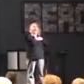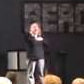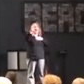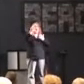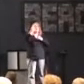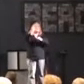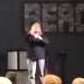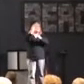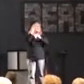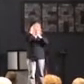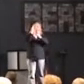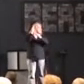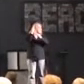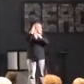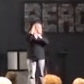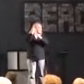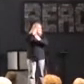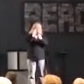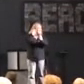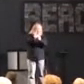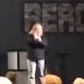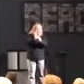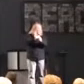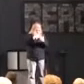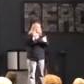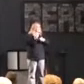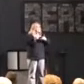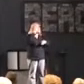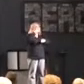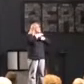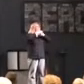be. I want to be known.